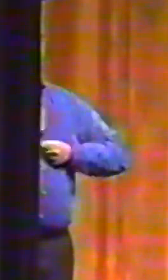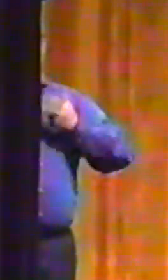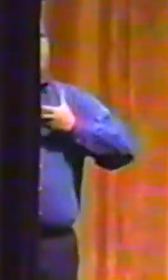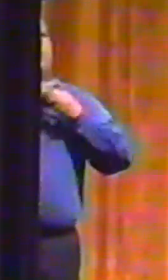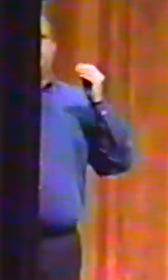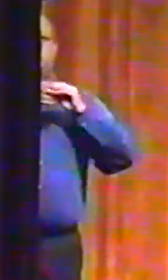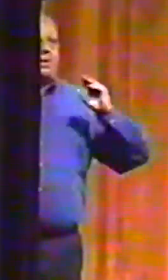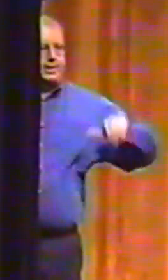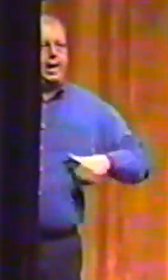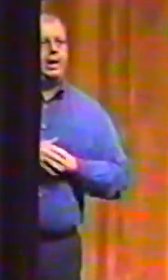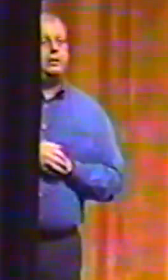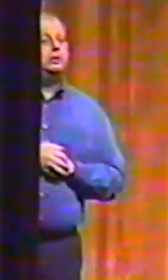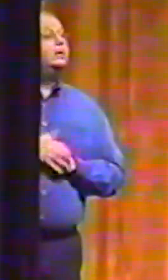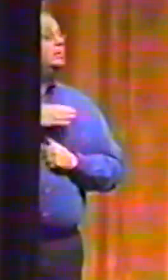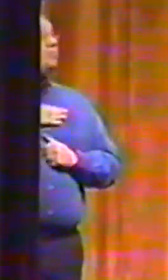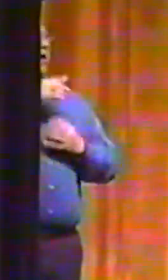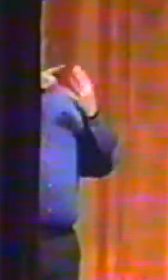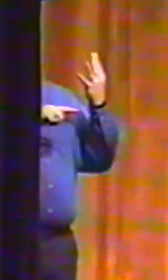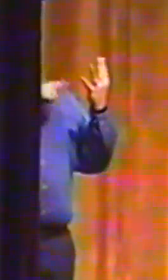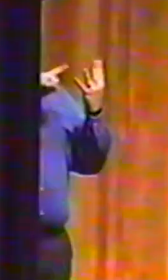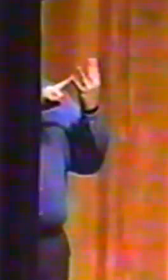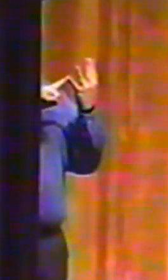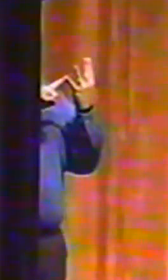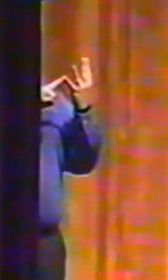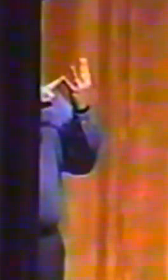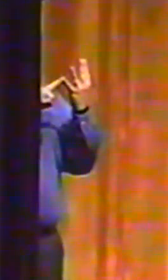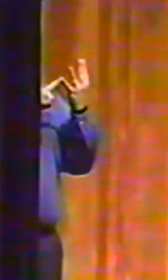biggest lesson we learned in the immigration series we did.